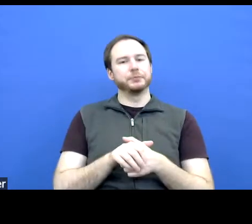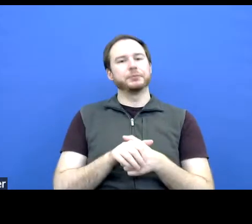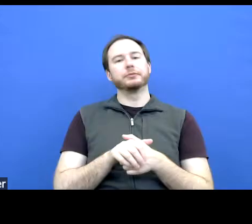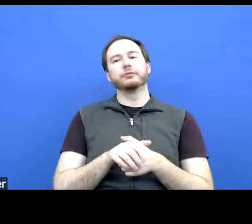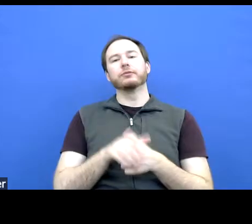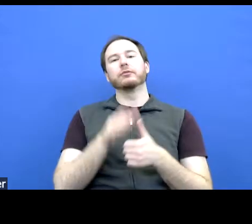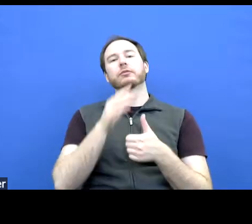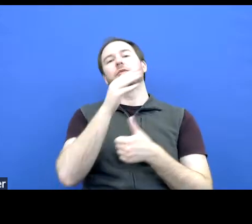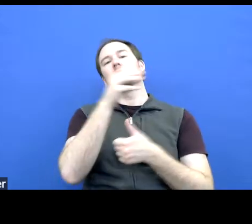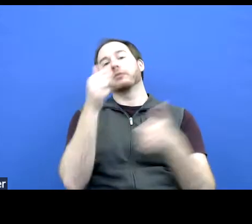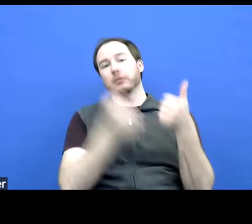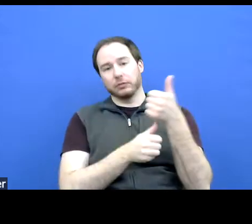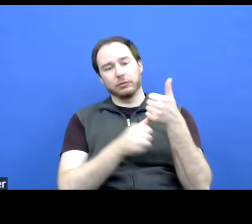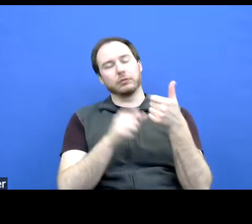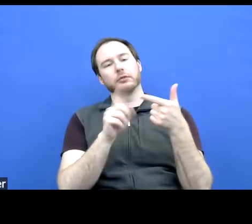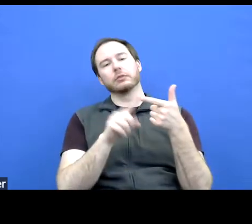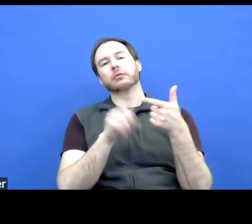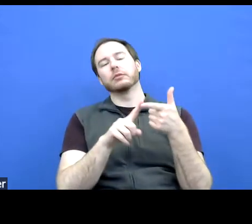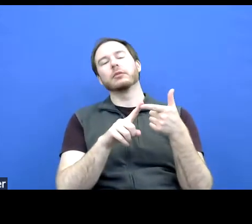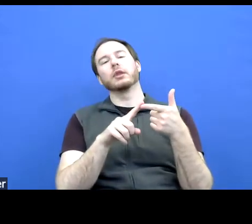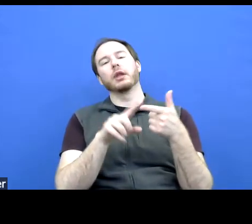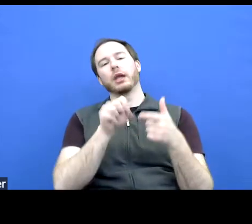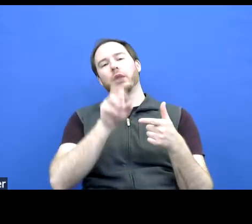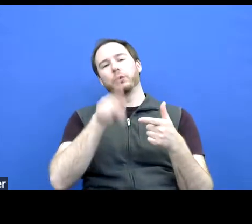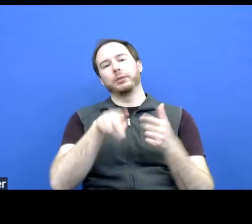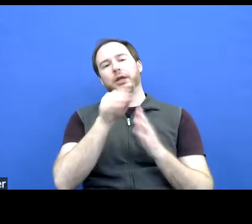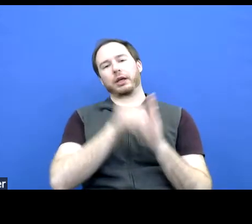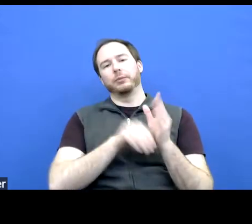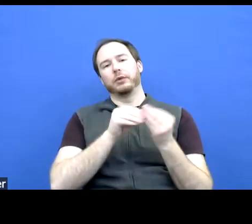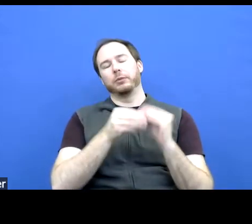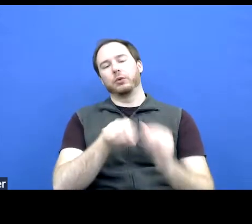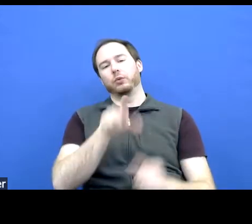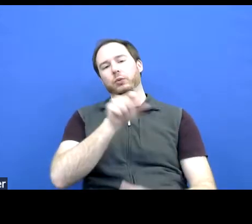Associated with that, we have special use permit application number